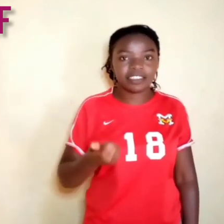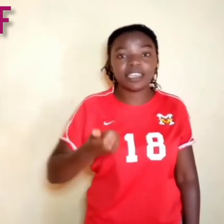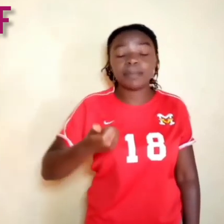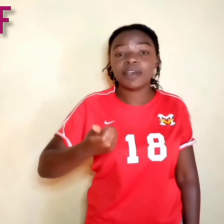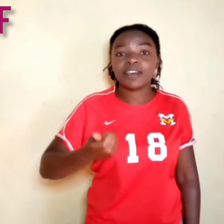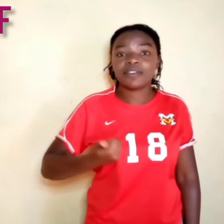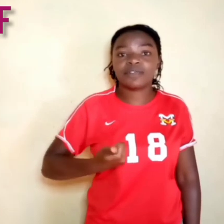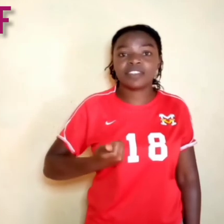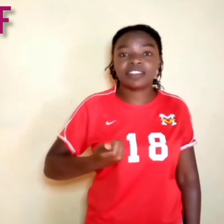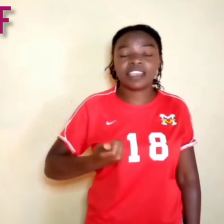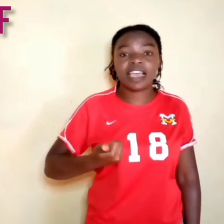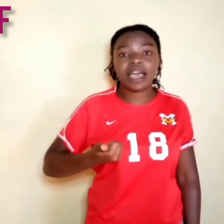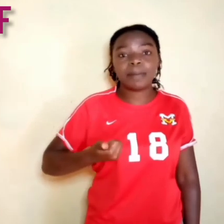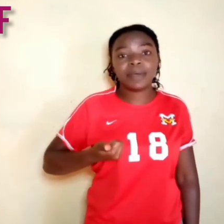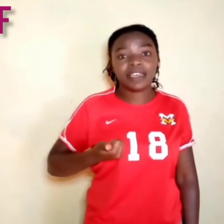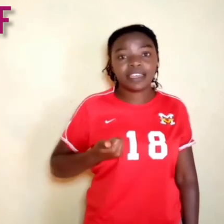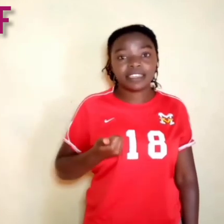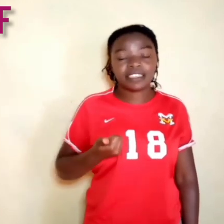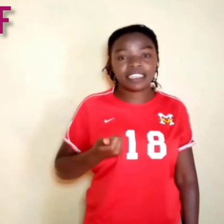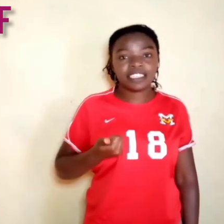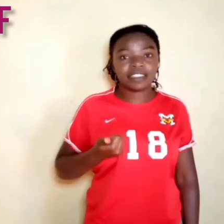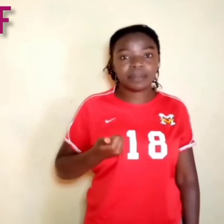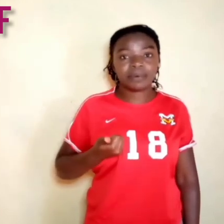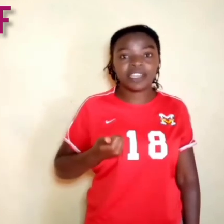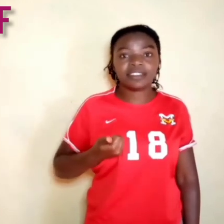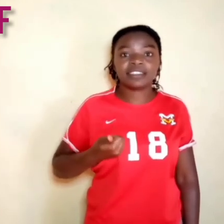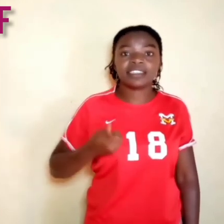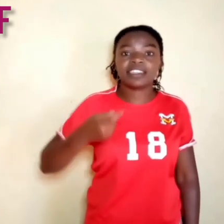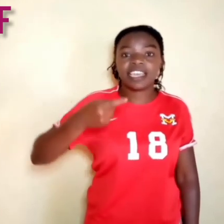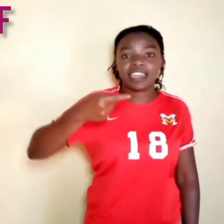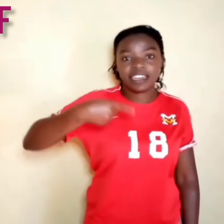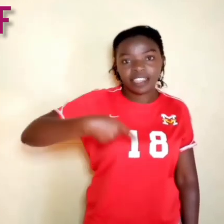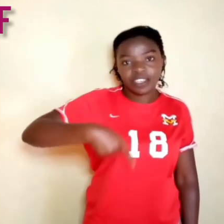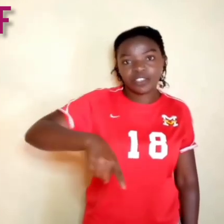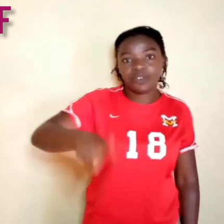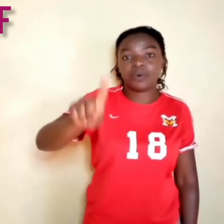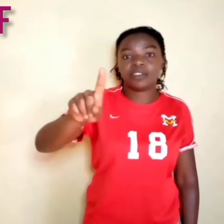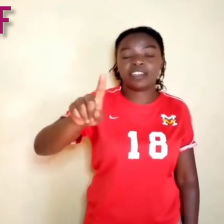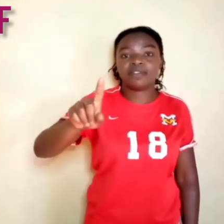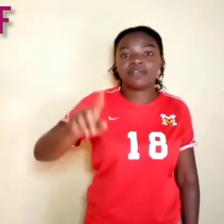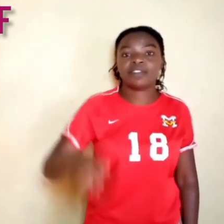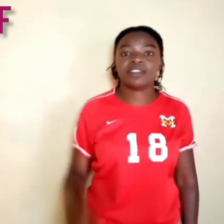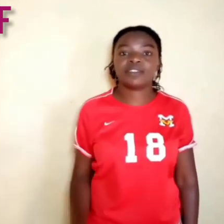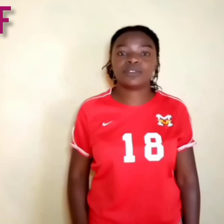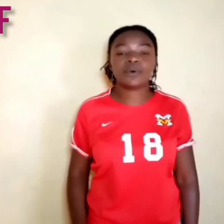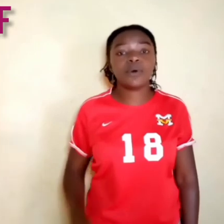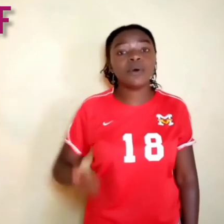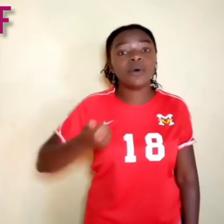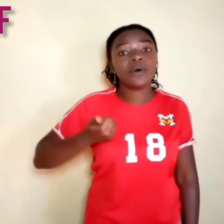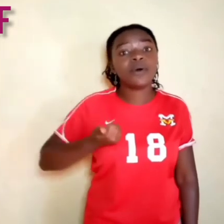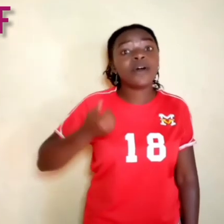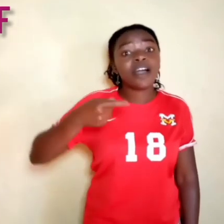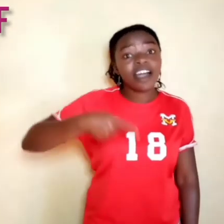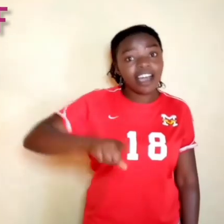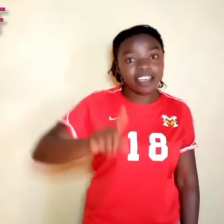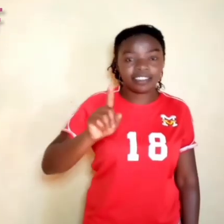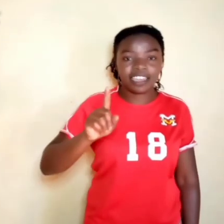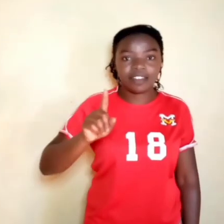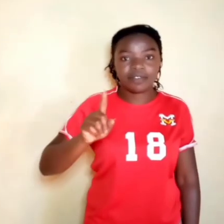shape, facing up, touching the breast, then yourself. So herself,